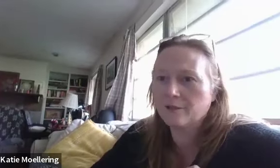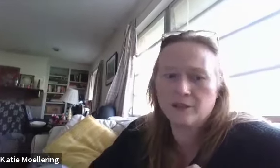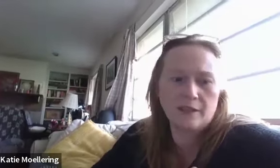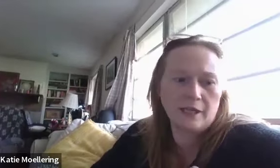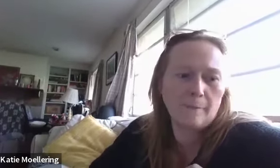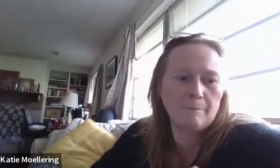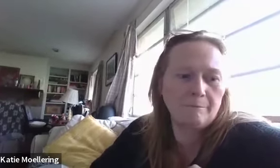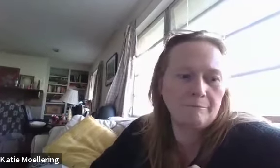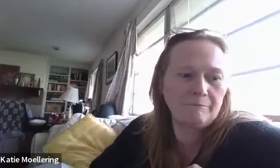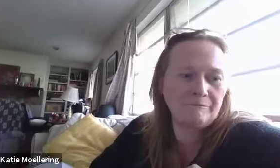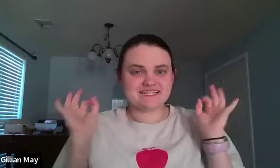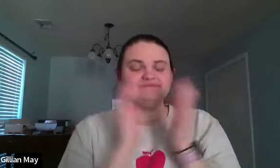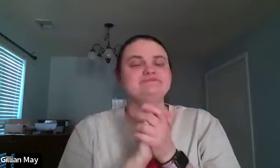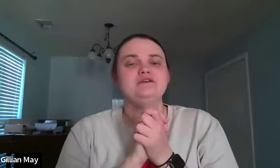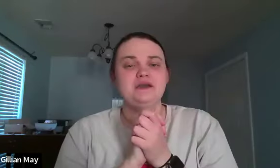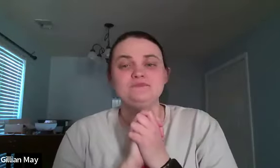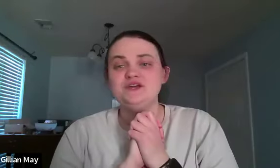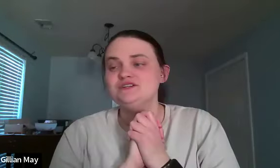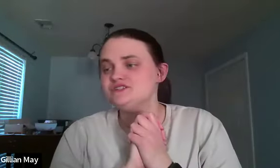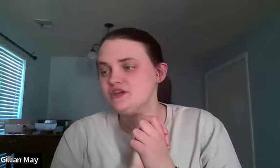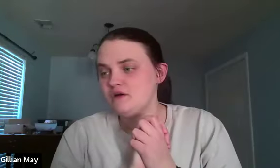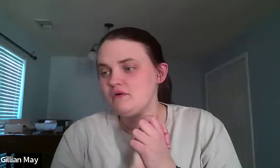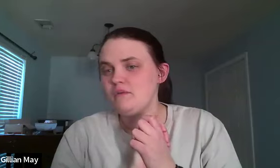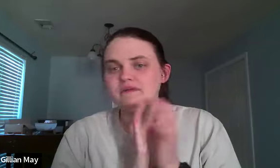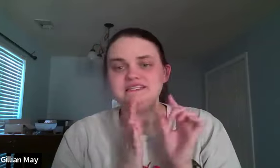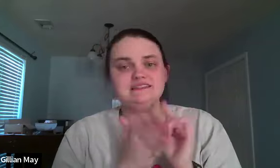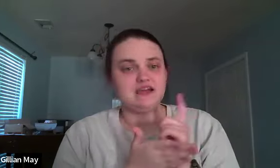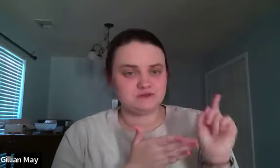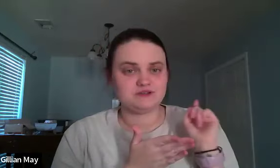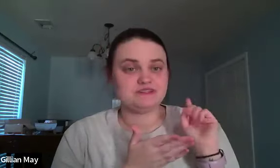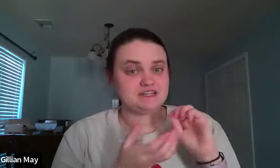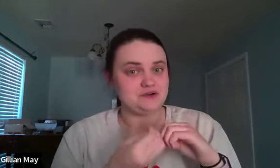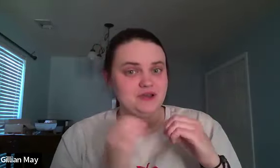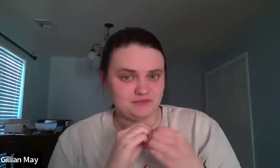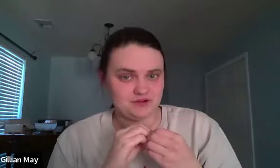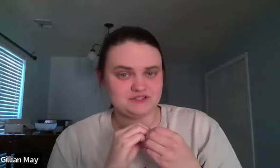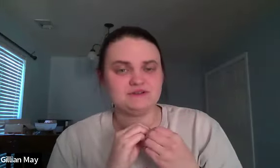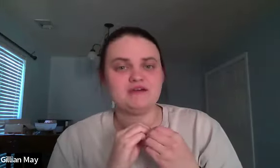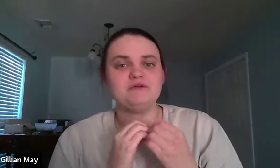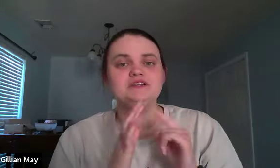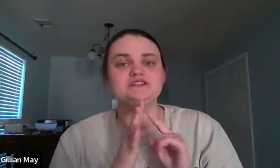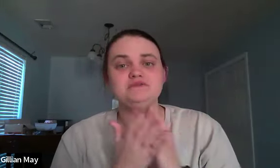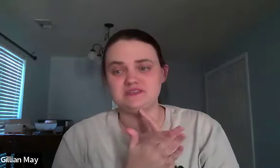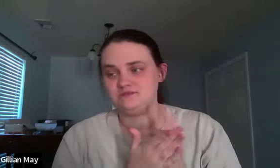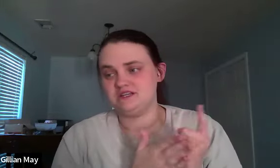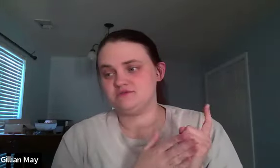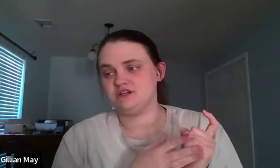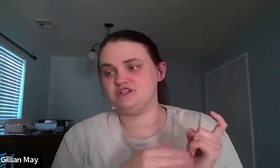think we're good to go. Perfect. Okay. So what we did last week is we did our numbers. So now what we're going to do this week is we're going to do